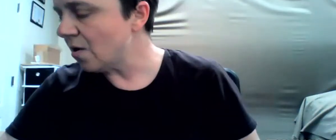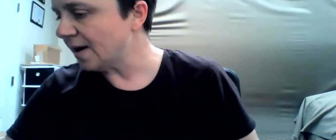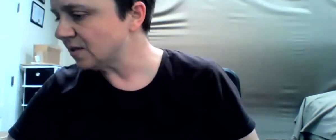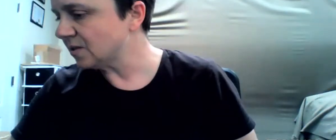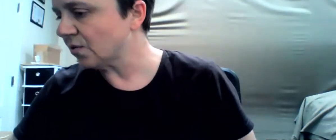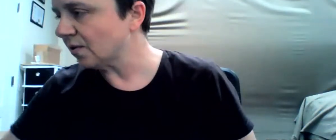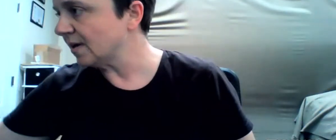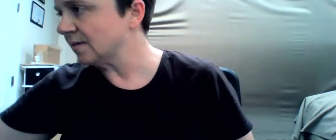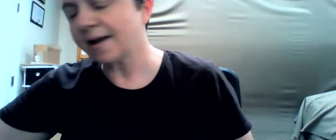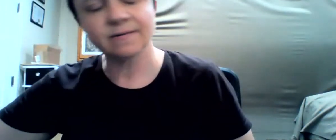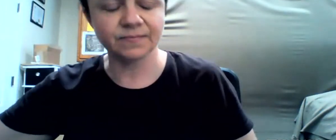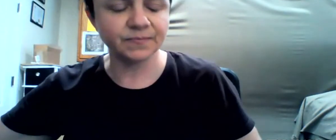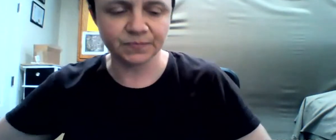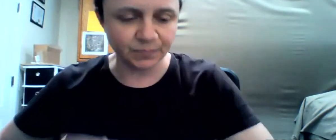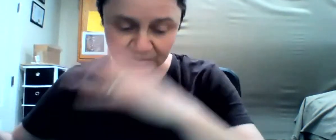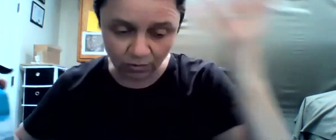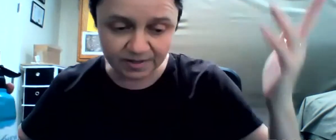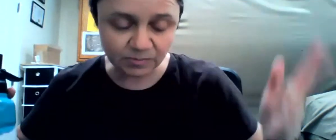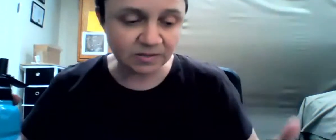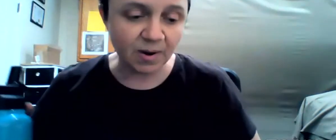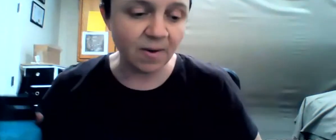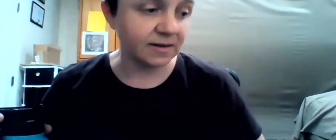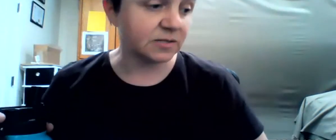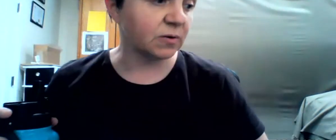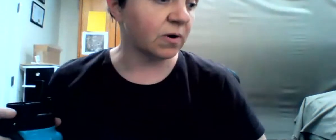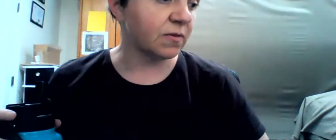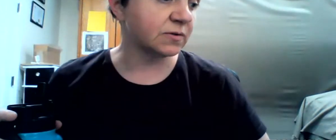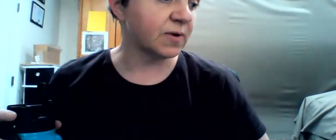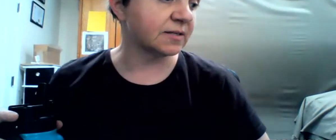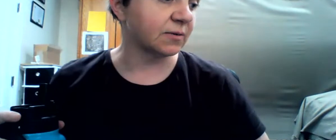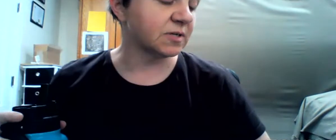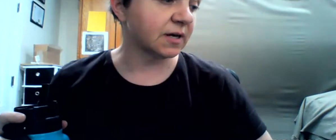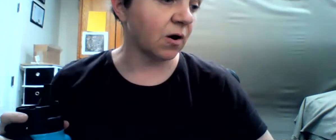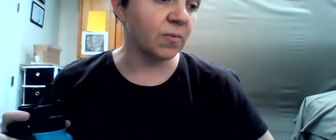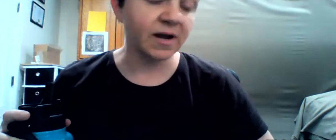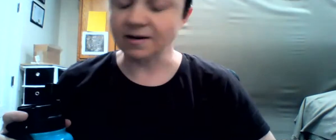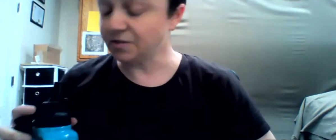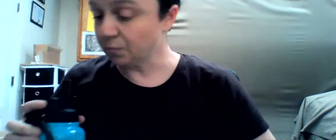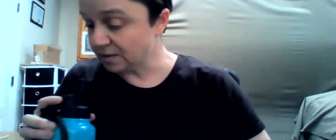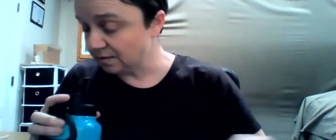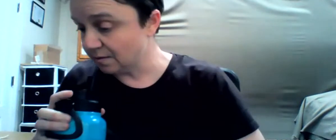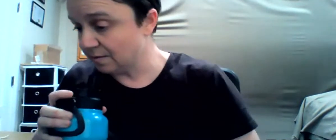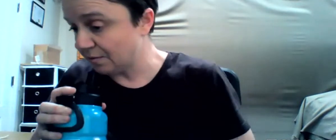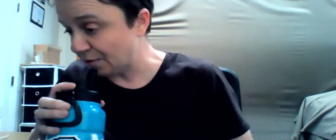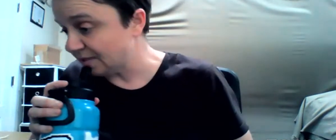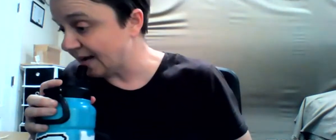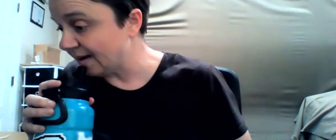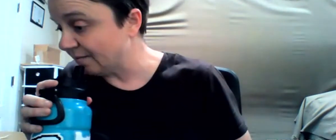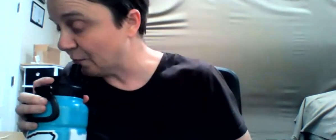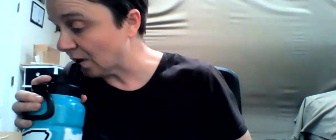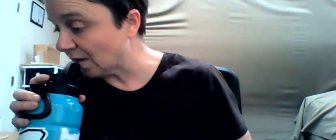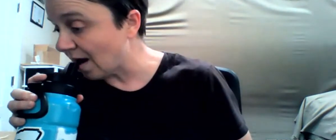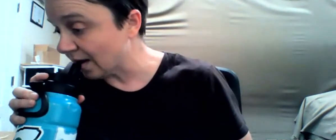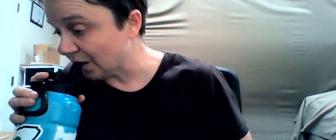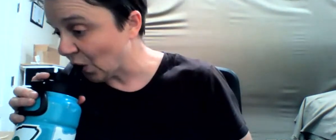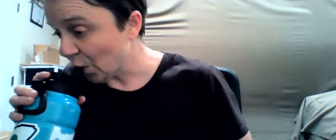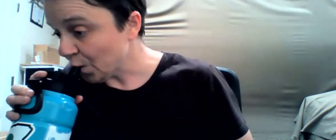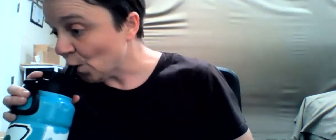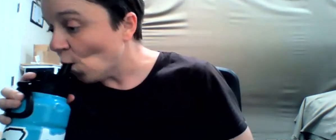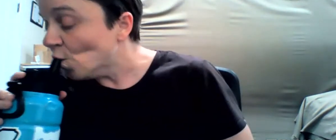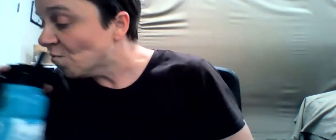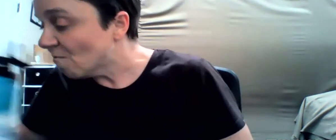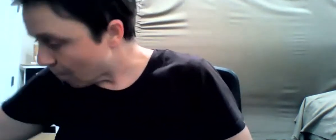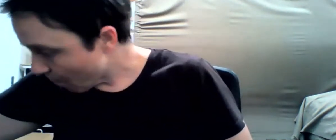getting on. No, I just totally spaced my mind. It's been one of those weeks. Oh, Oh my gosh, it wasn't Thursday and 4 o'clock